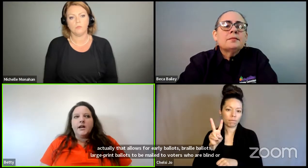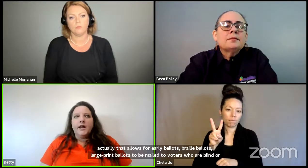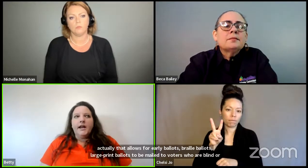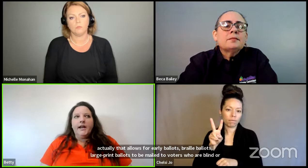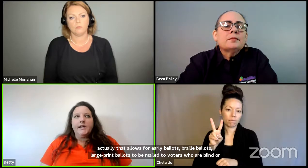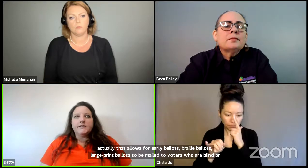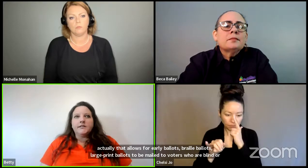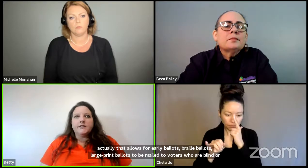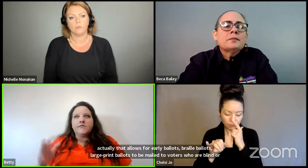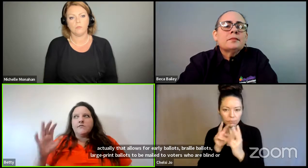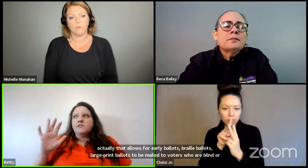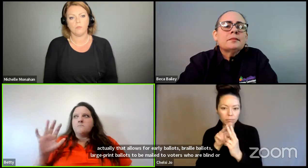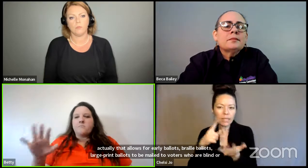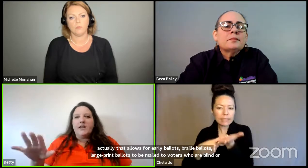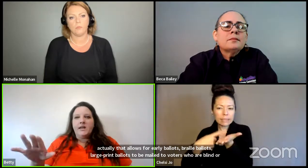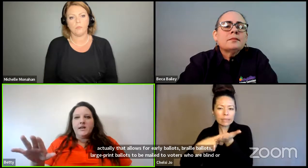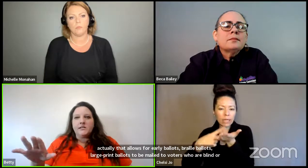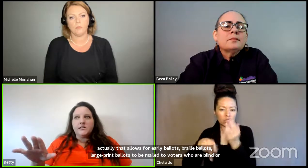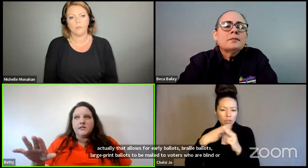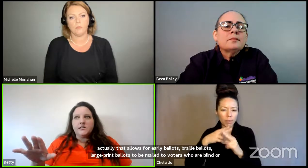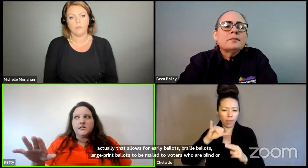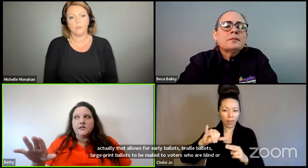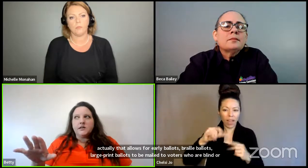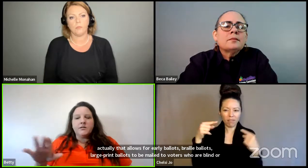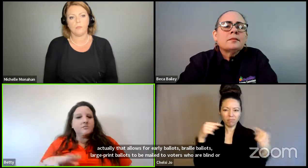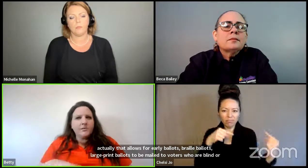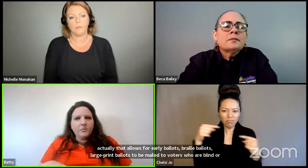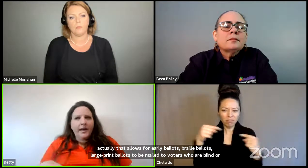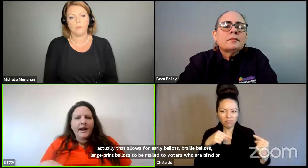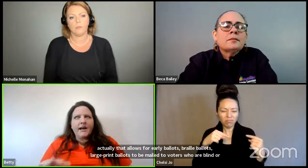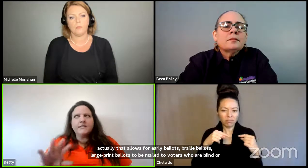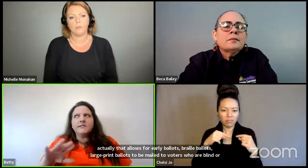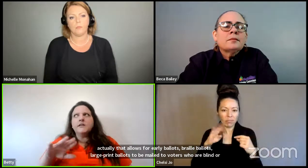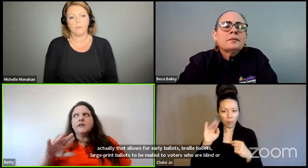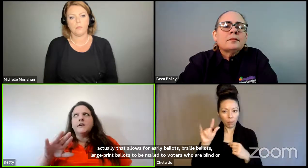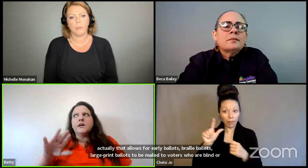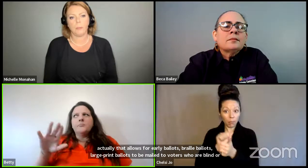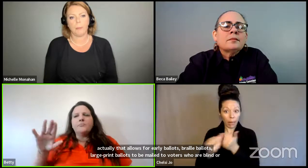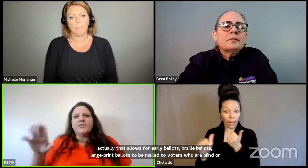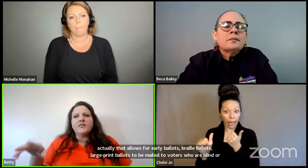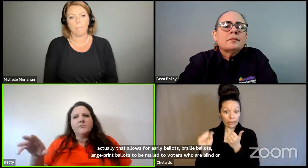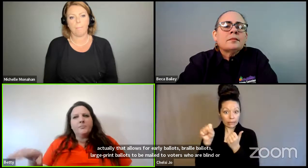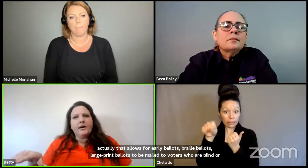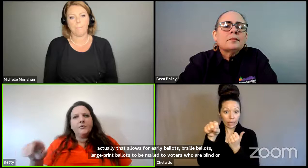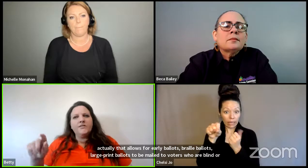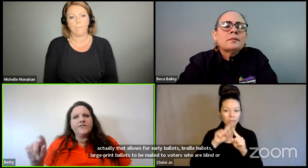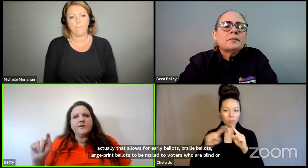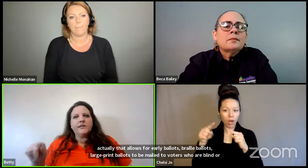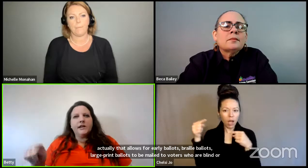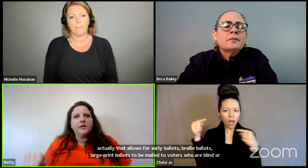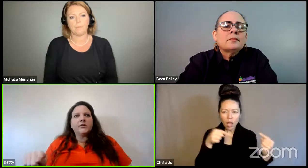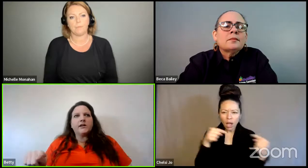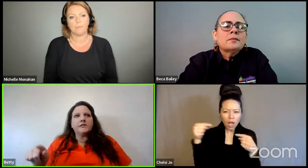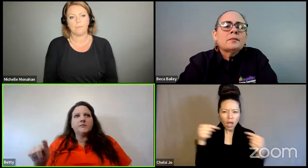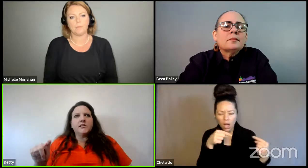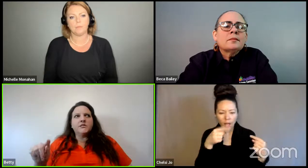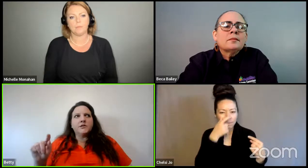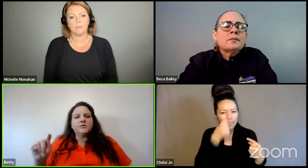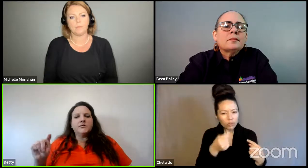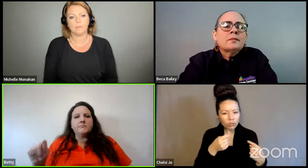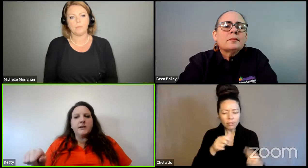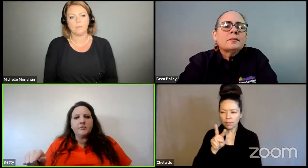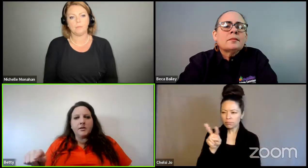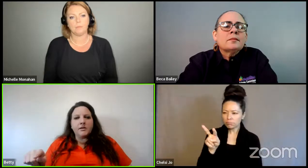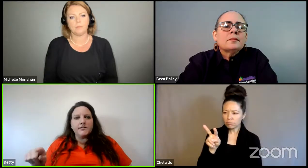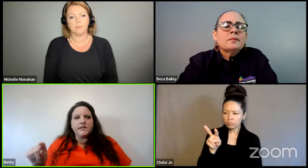impaired. And the debate, I mean, the bill passed, but the debate was very interesting because